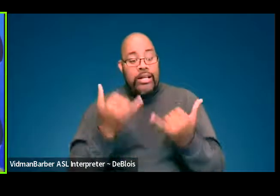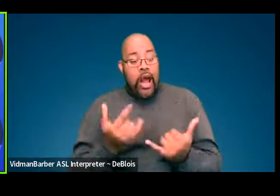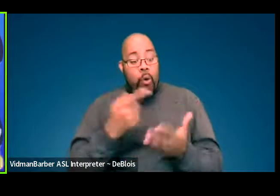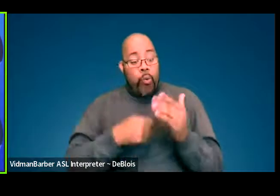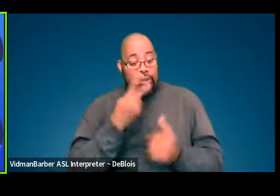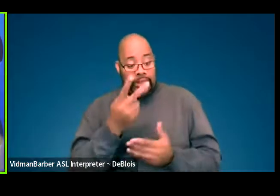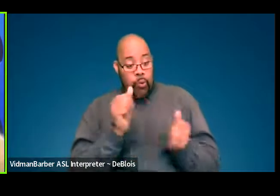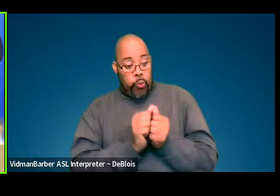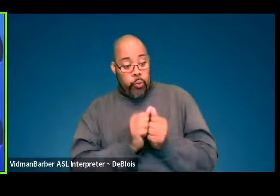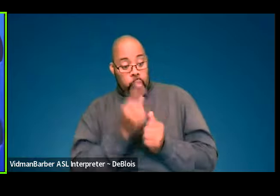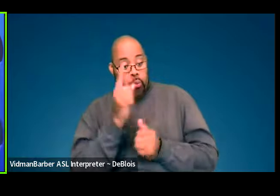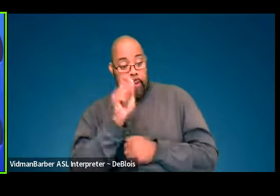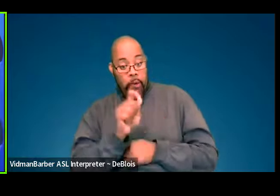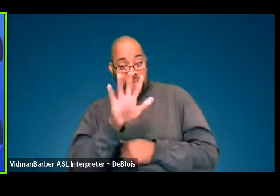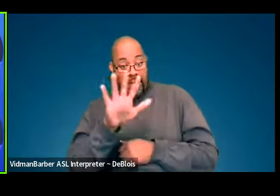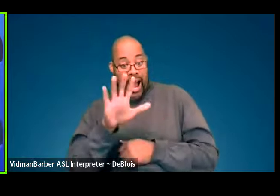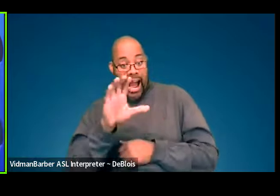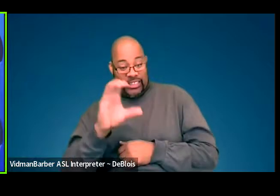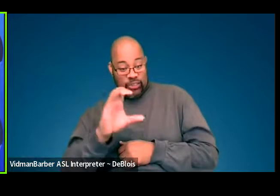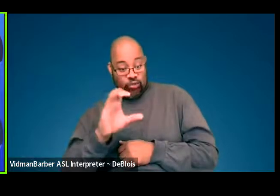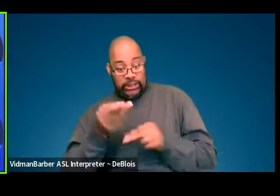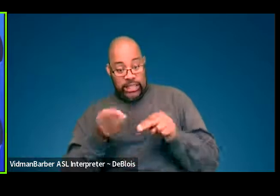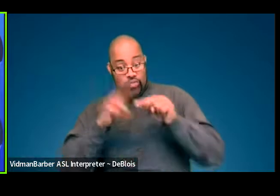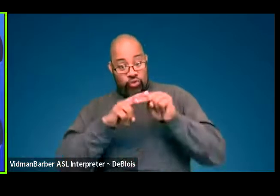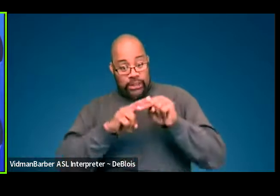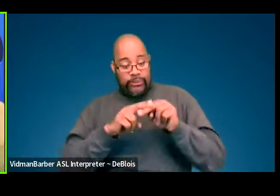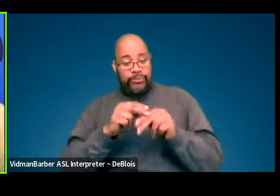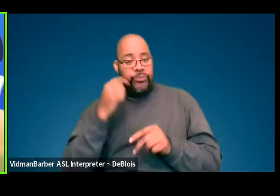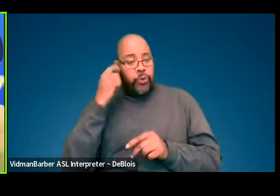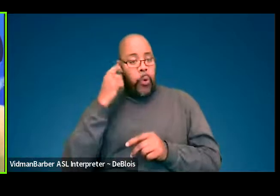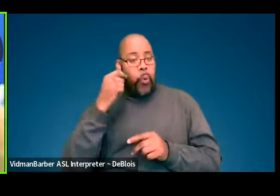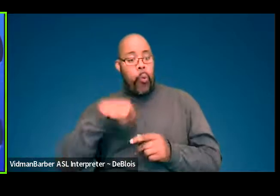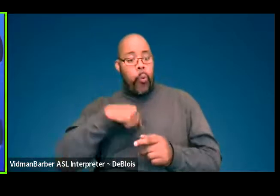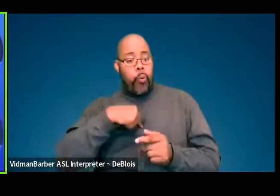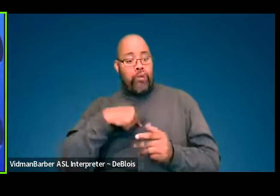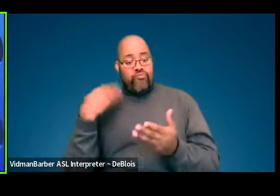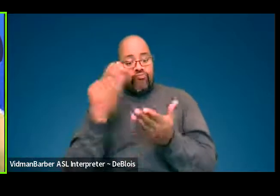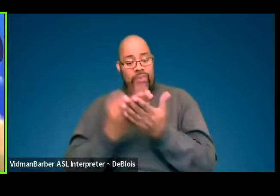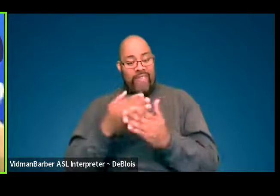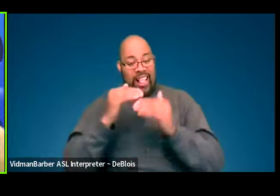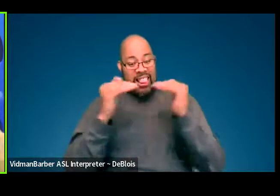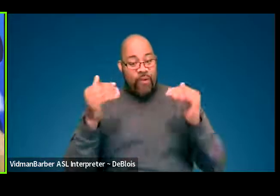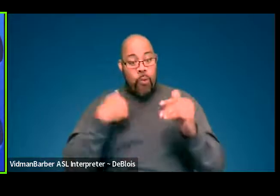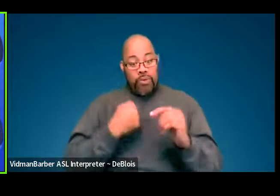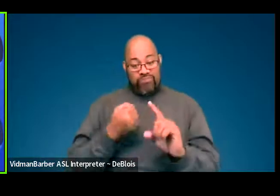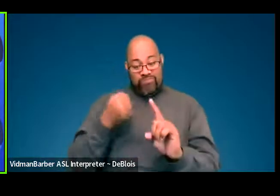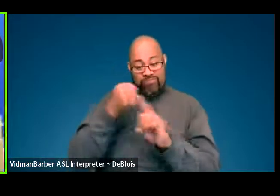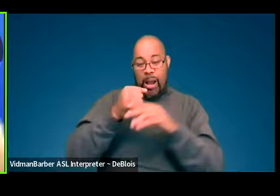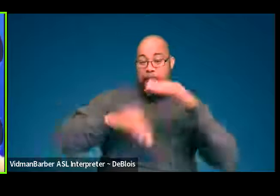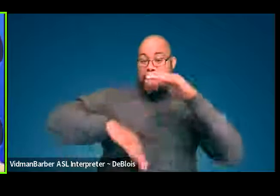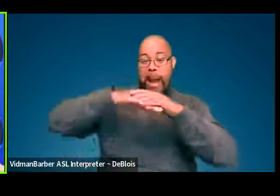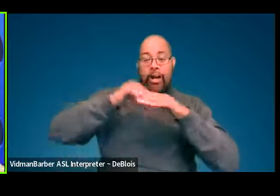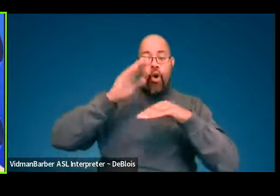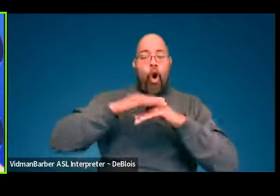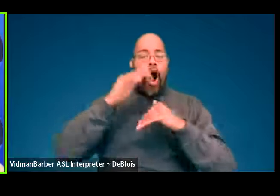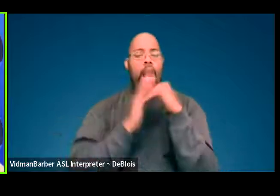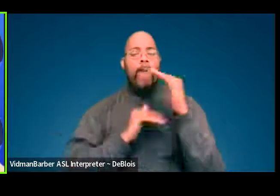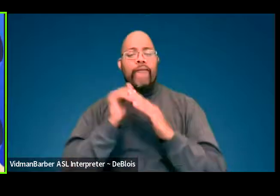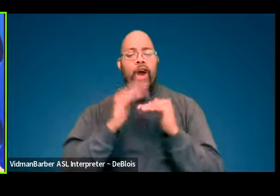we see with this 1.5 centigrade increase is that we have reached the level, we have maxed out on the